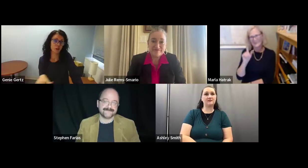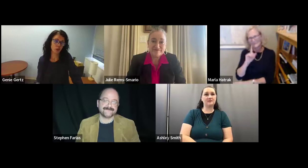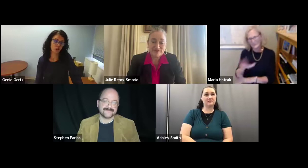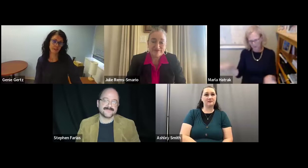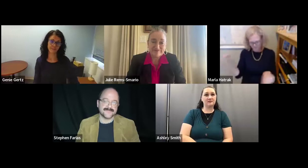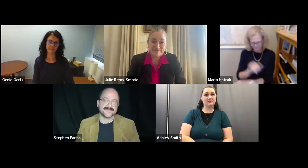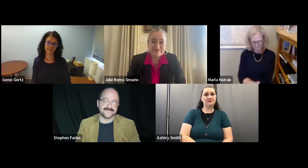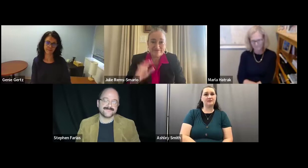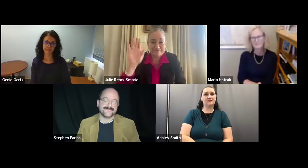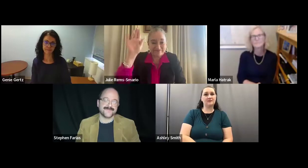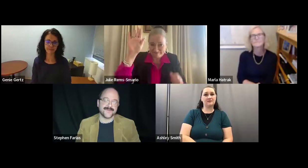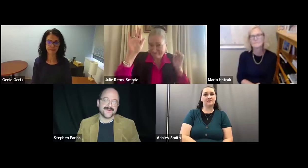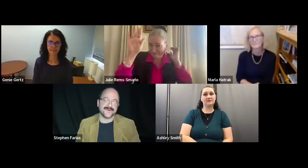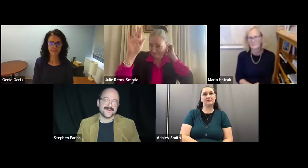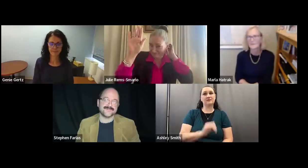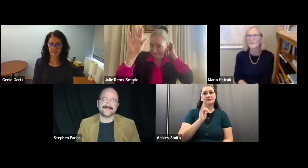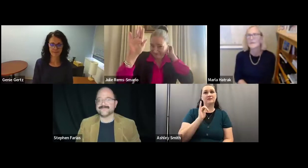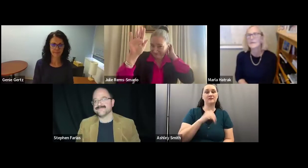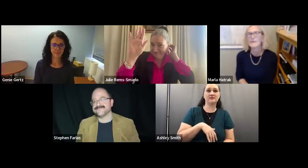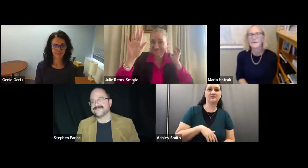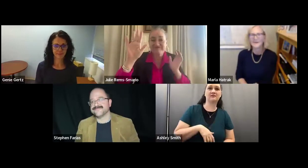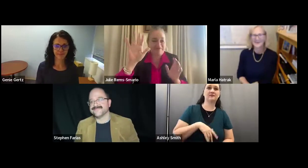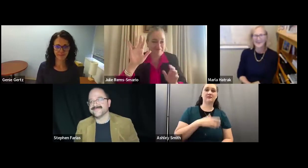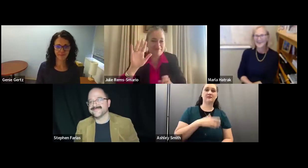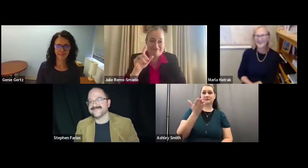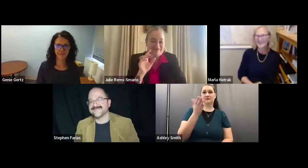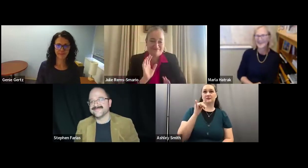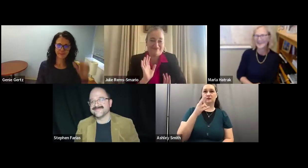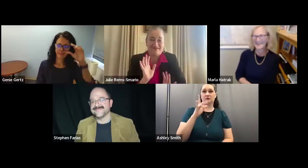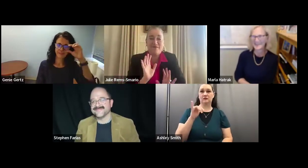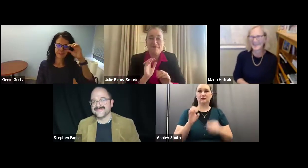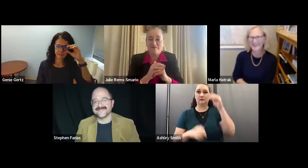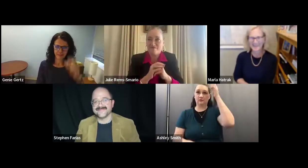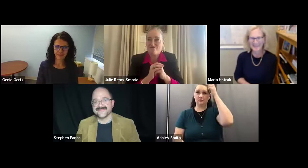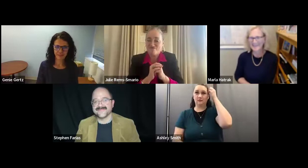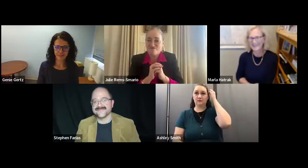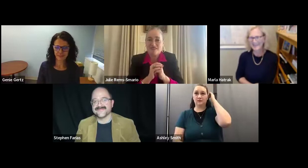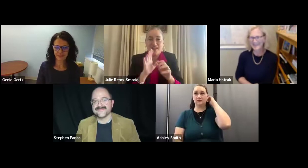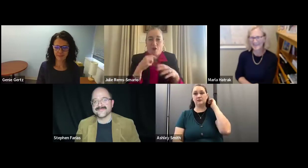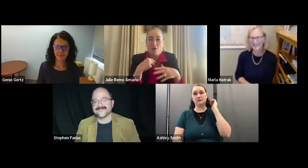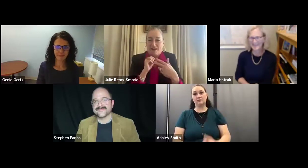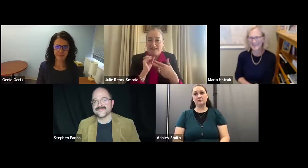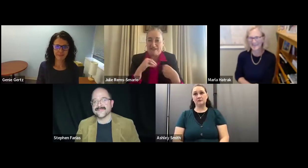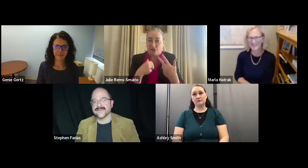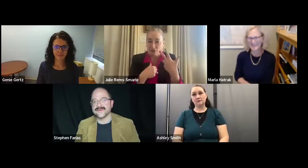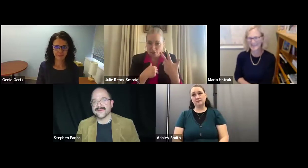up and they're going to be saying stuff and they're going to be doing stuff because, that's just what they do. Julie?